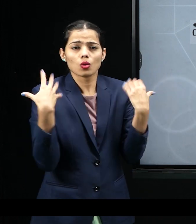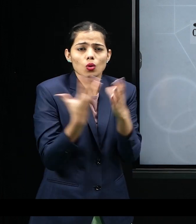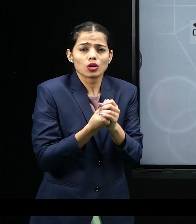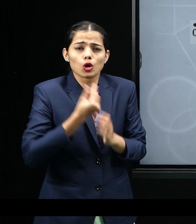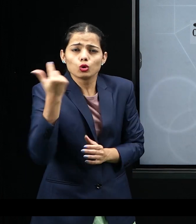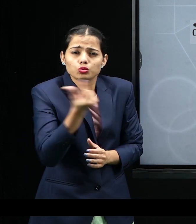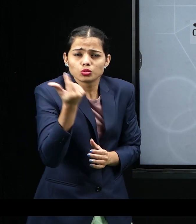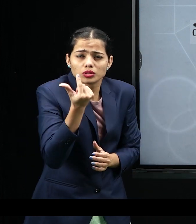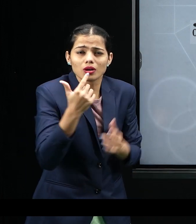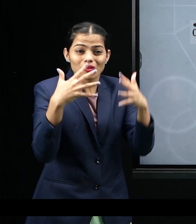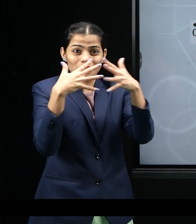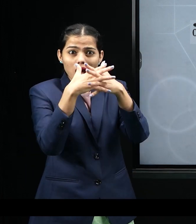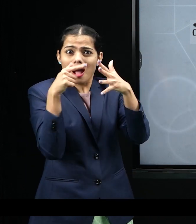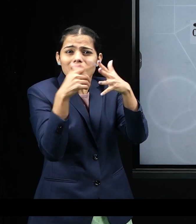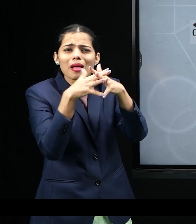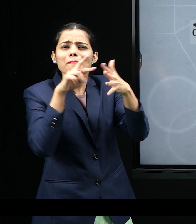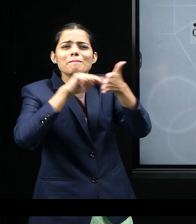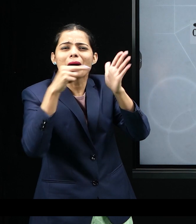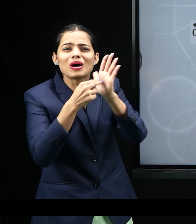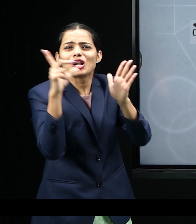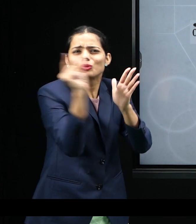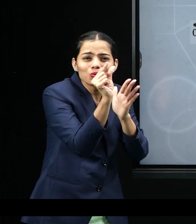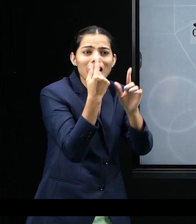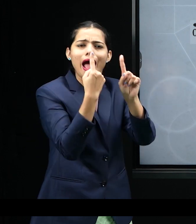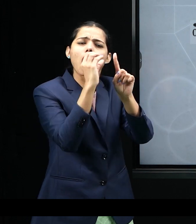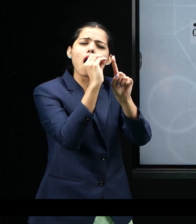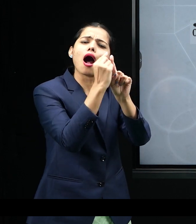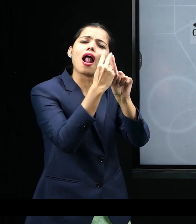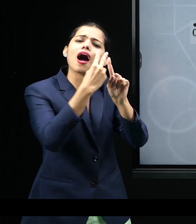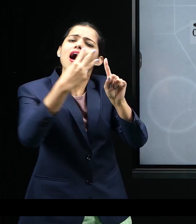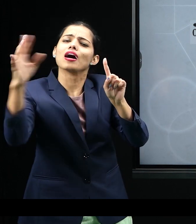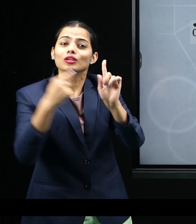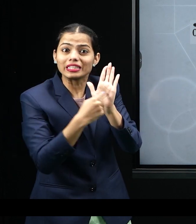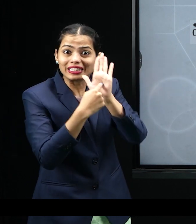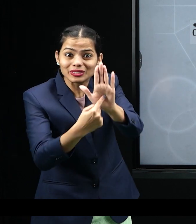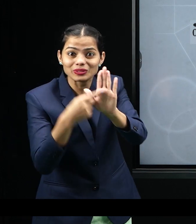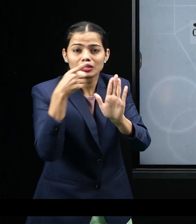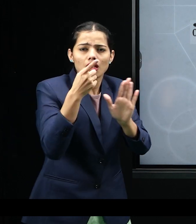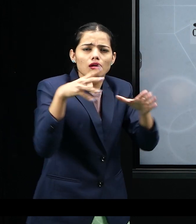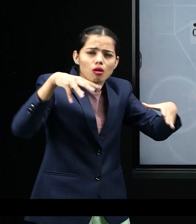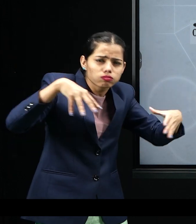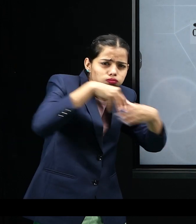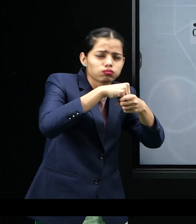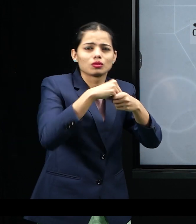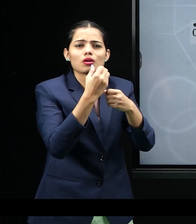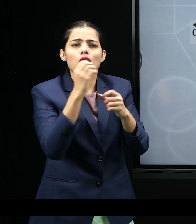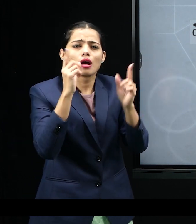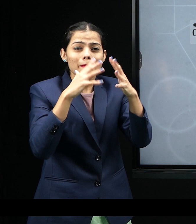We use W to denote the set of all whole numbers. W is equal